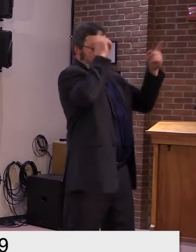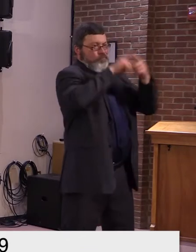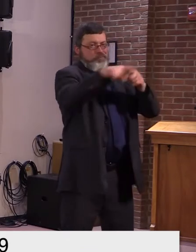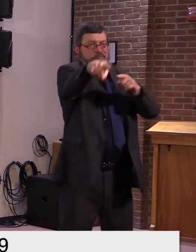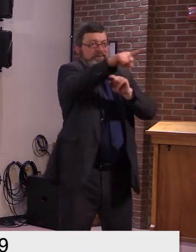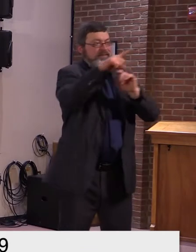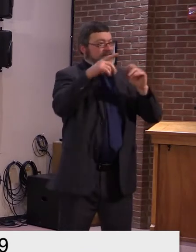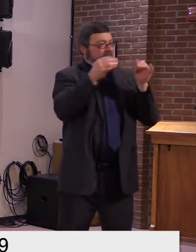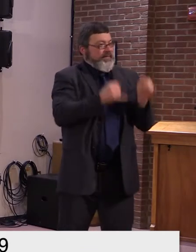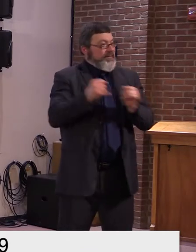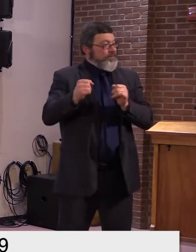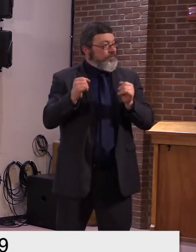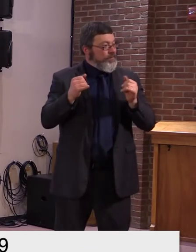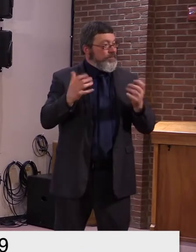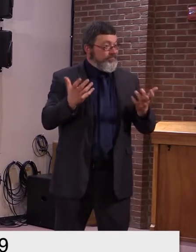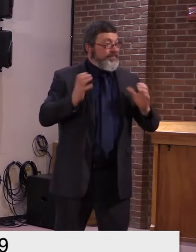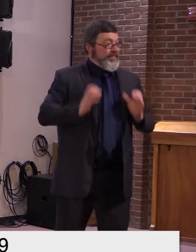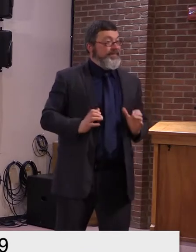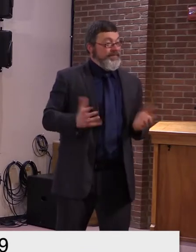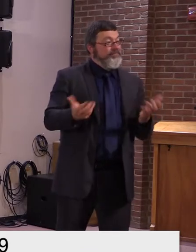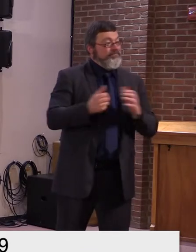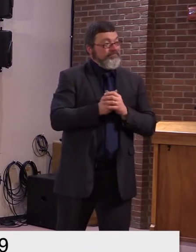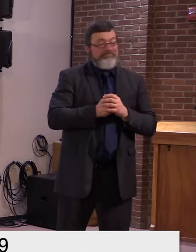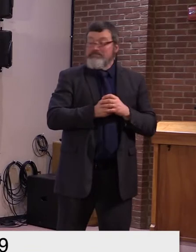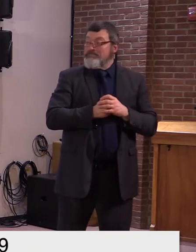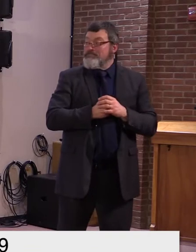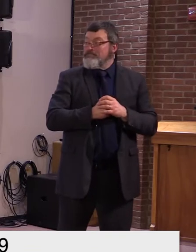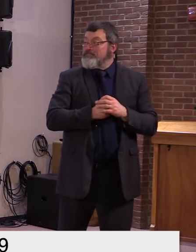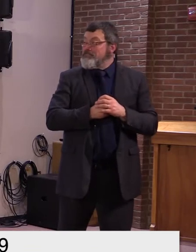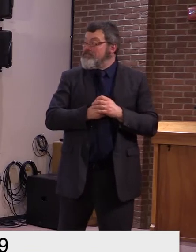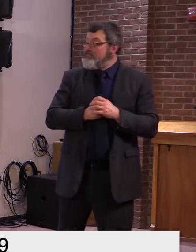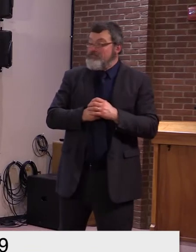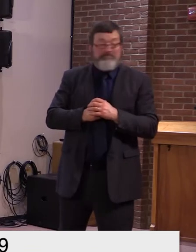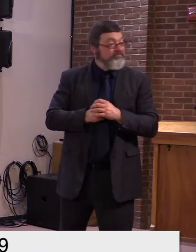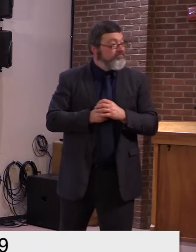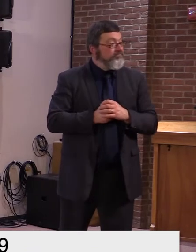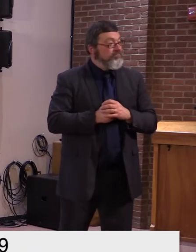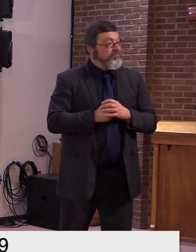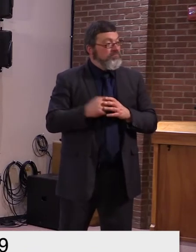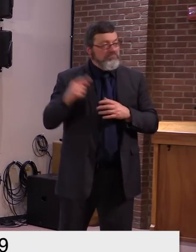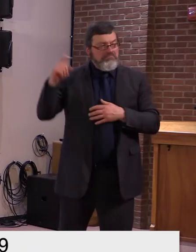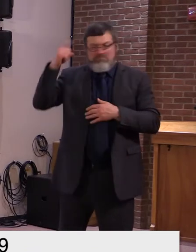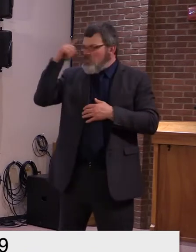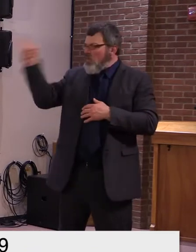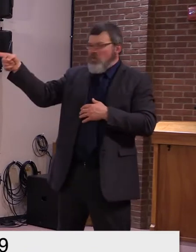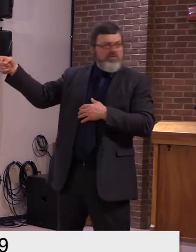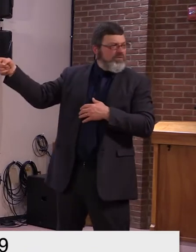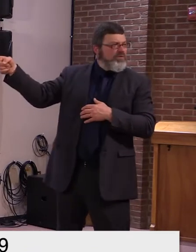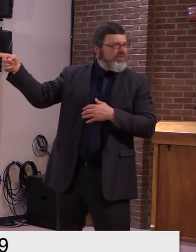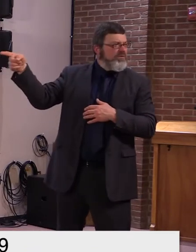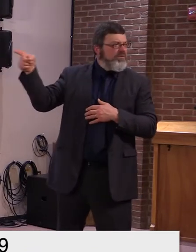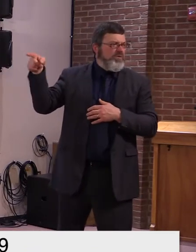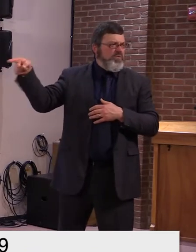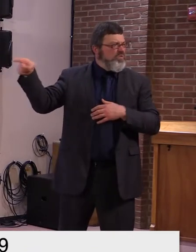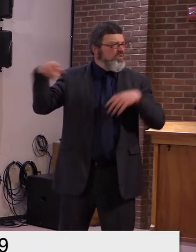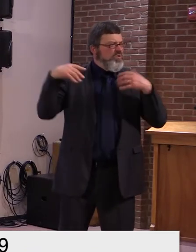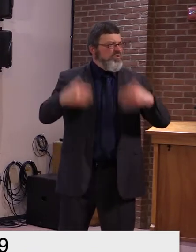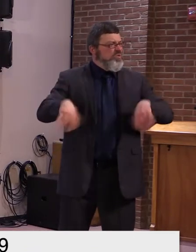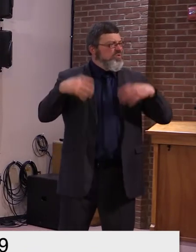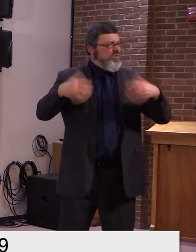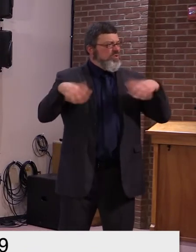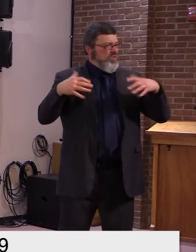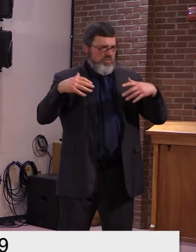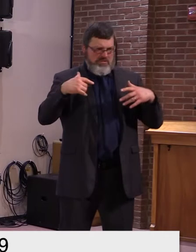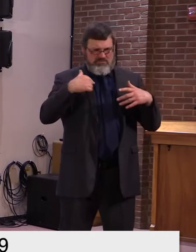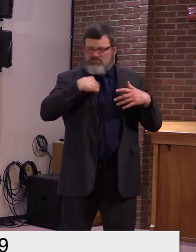Governor, you've been pushing with many of your fellow governors to get state aid. I totally support that. We